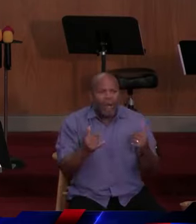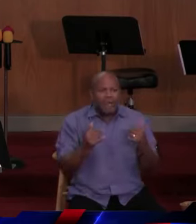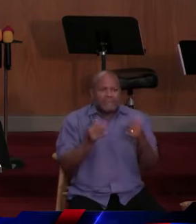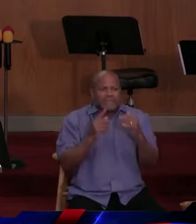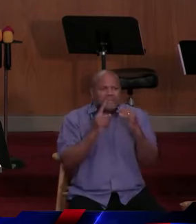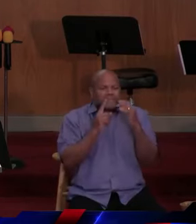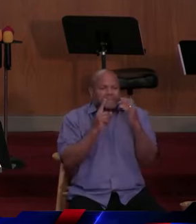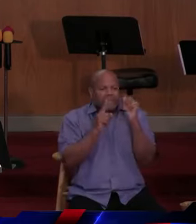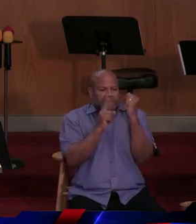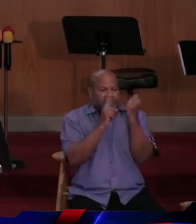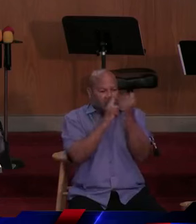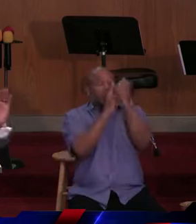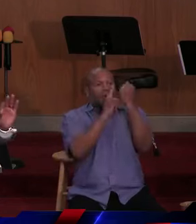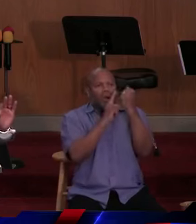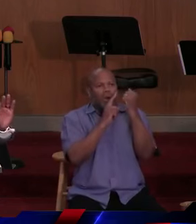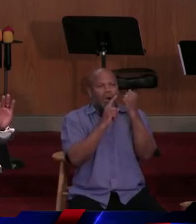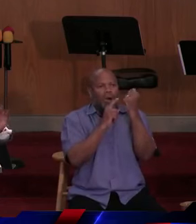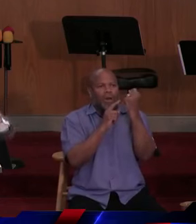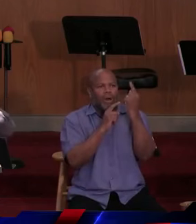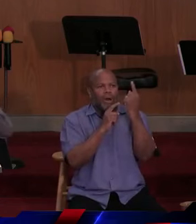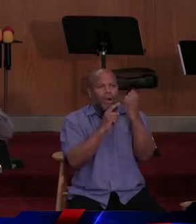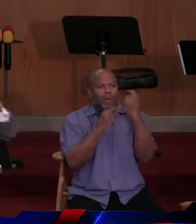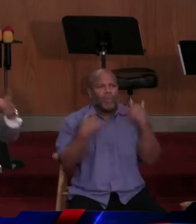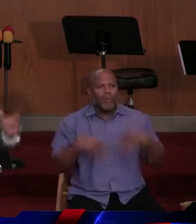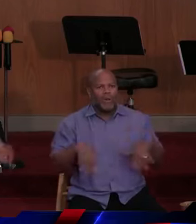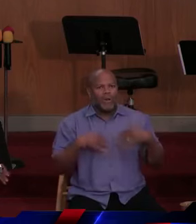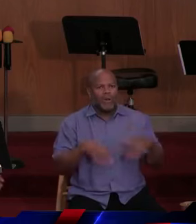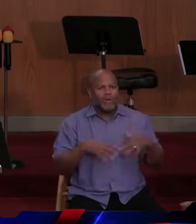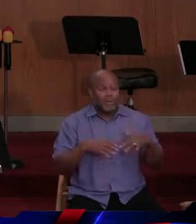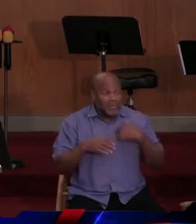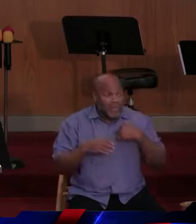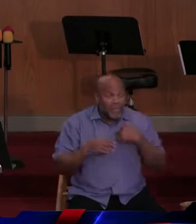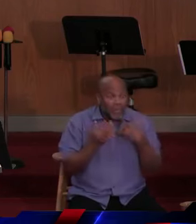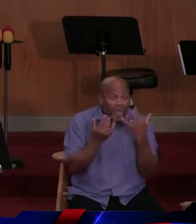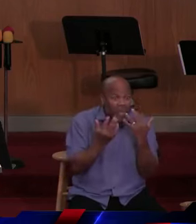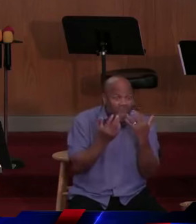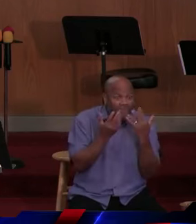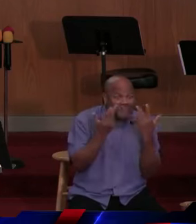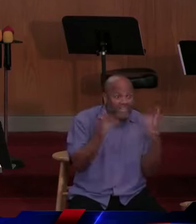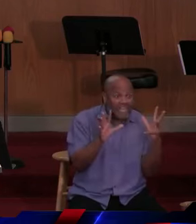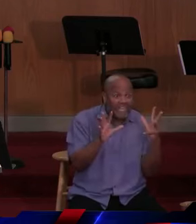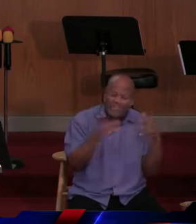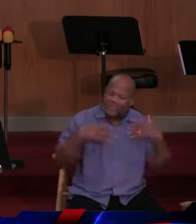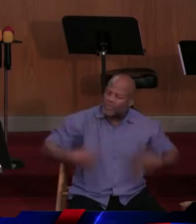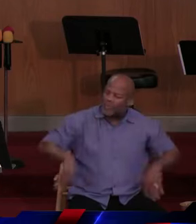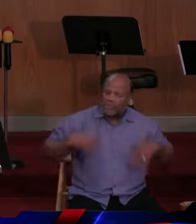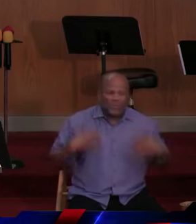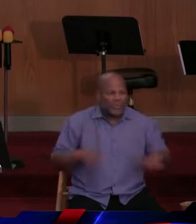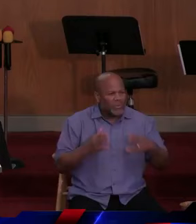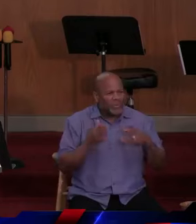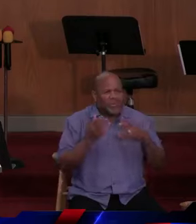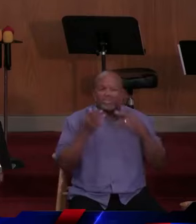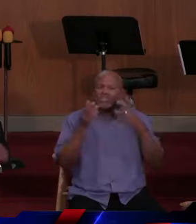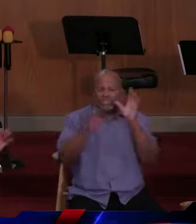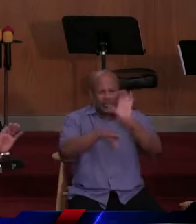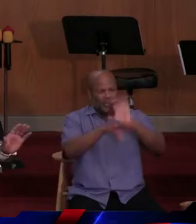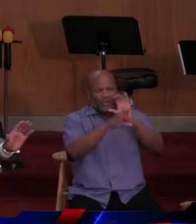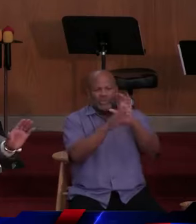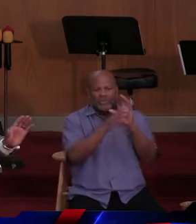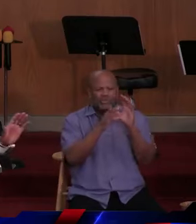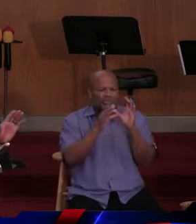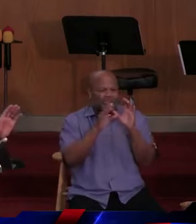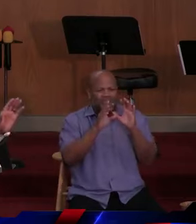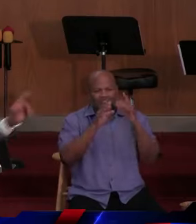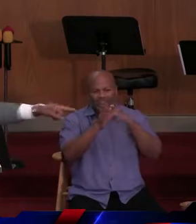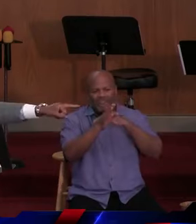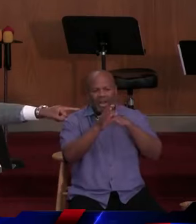little different. What I'm waiting for is when this is over, what a time, what a time. See, it's one